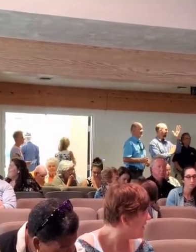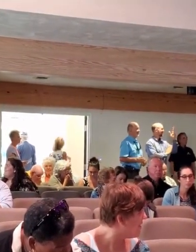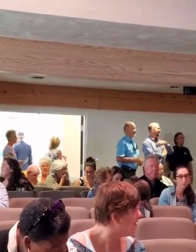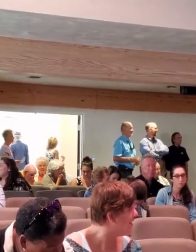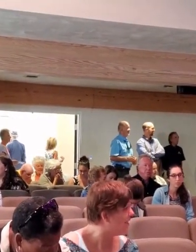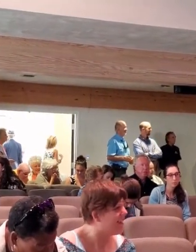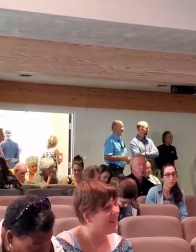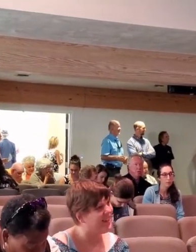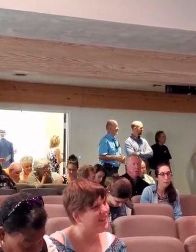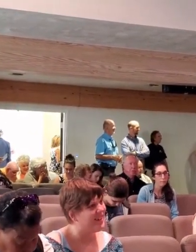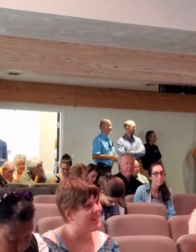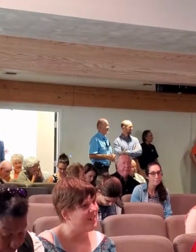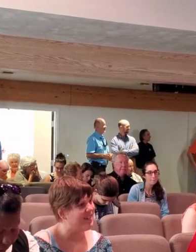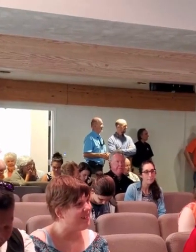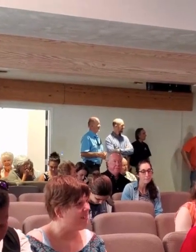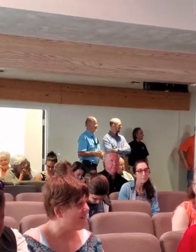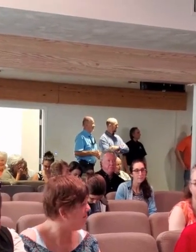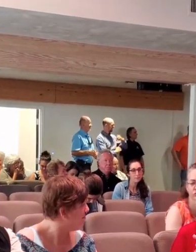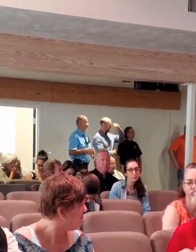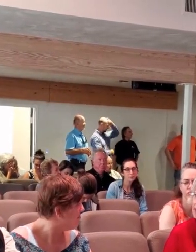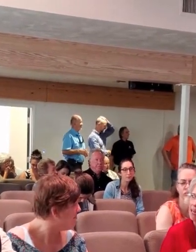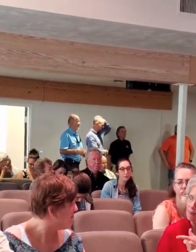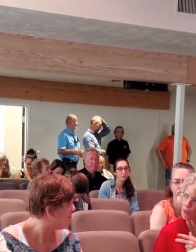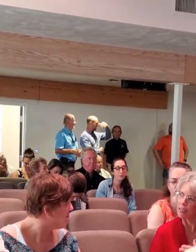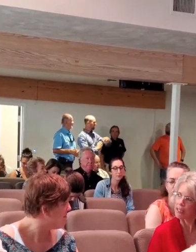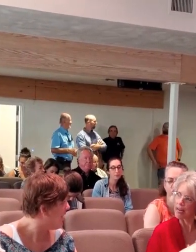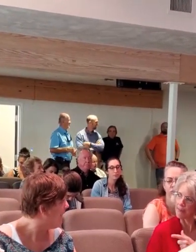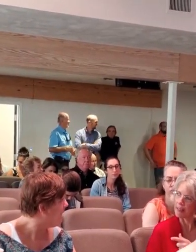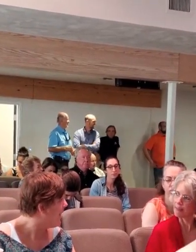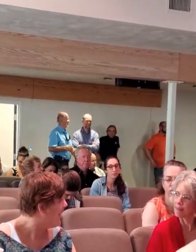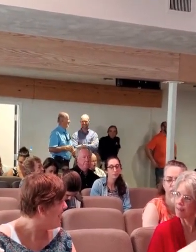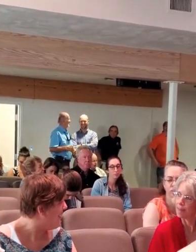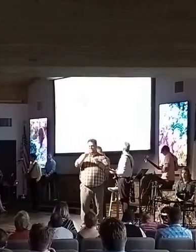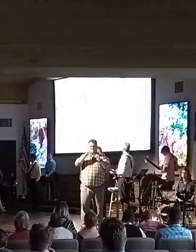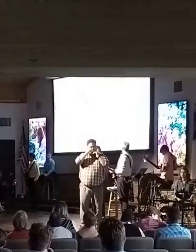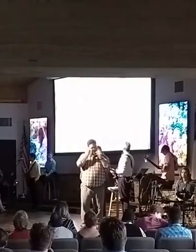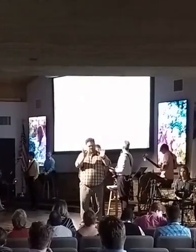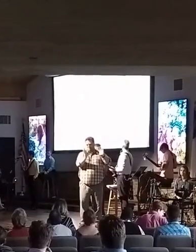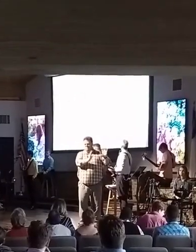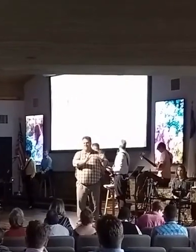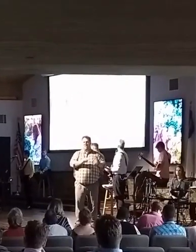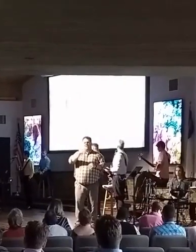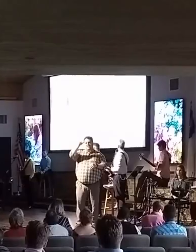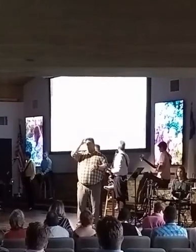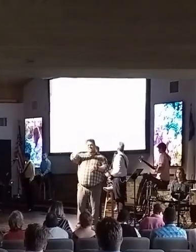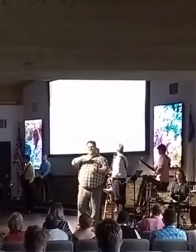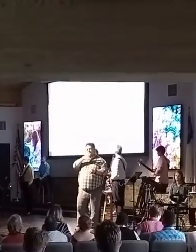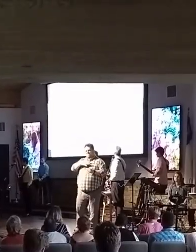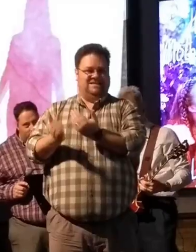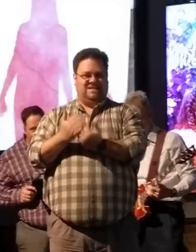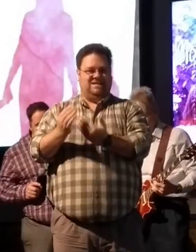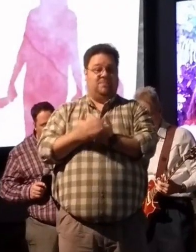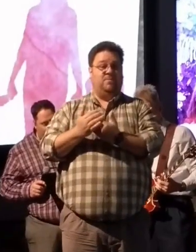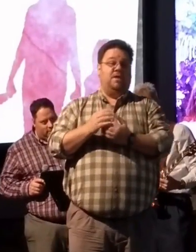And fill our hearts with peace, fill our hearts with love, fill